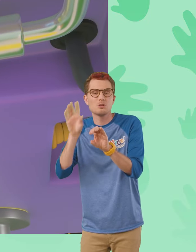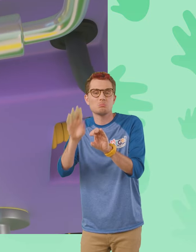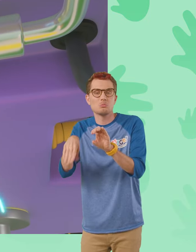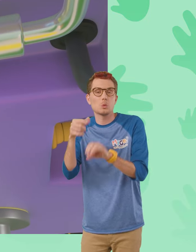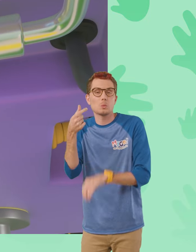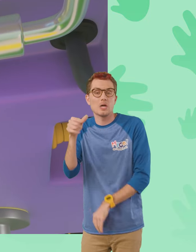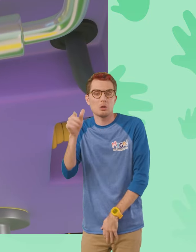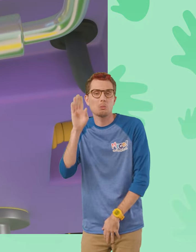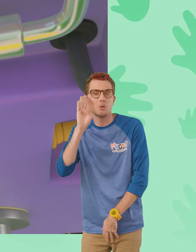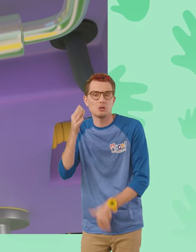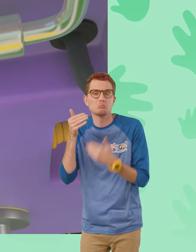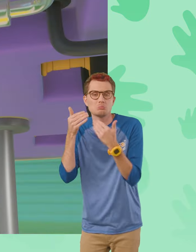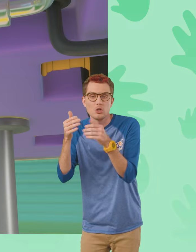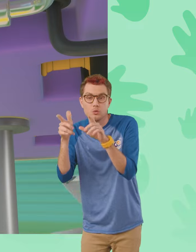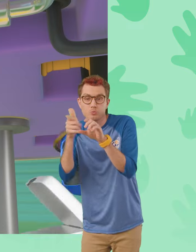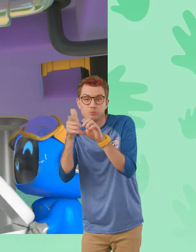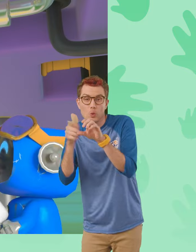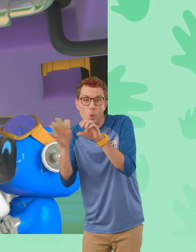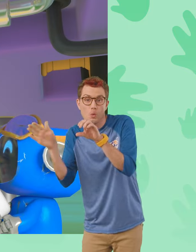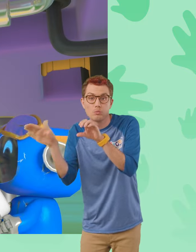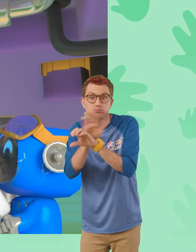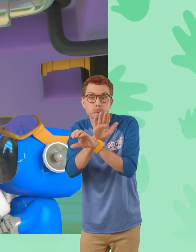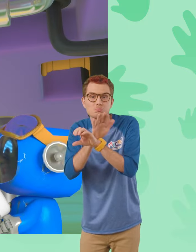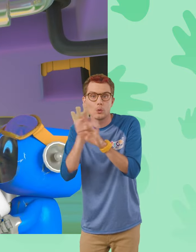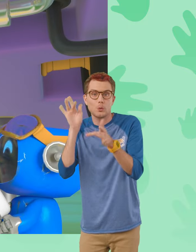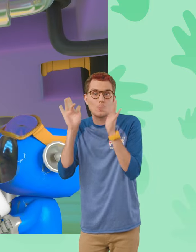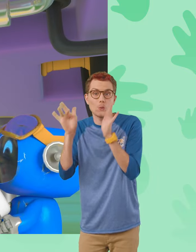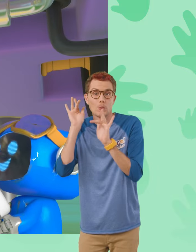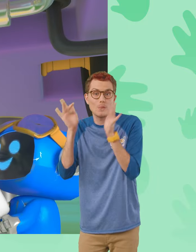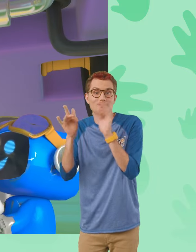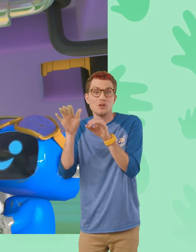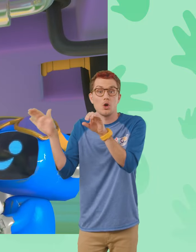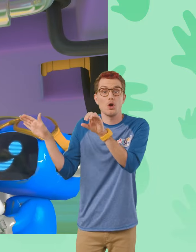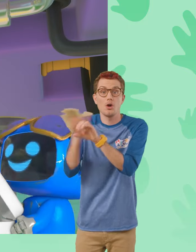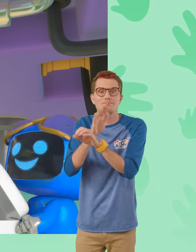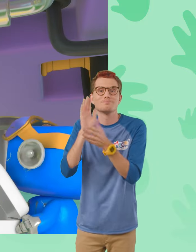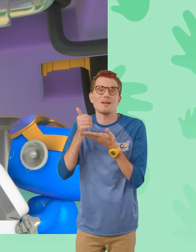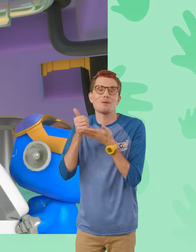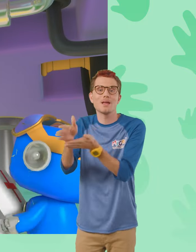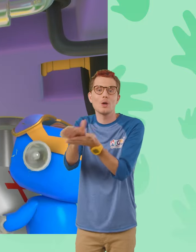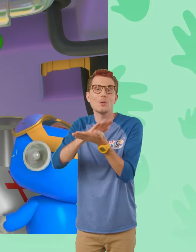welding with sparks so bright. A plaster will keep your ouchie clean.